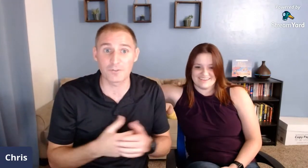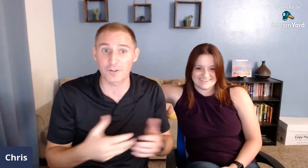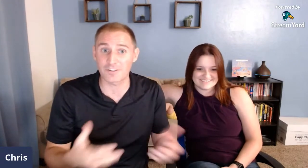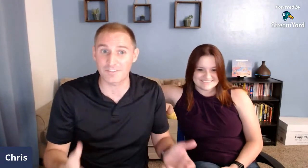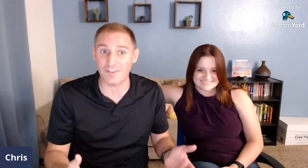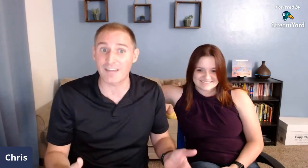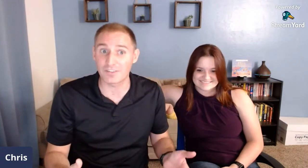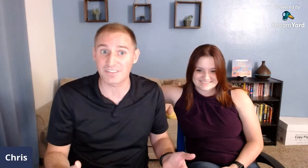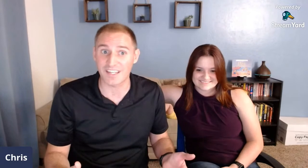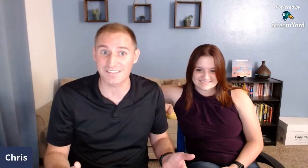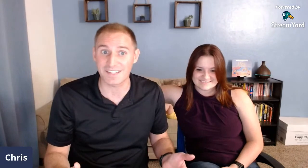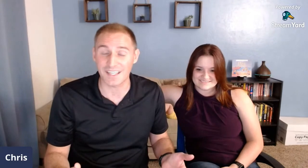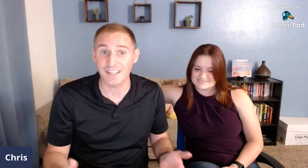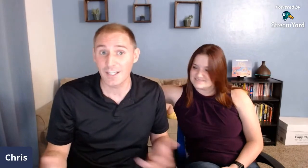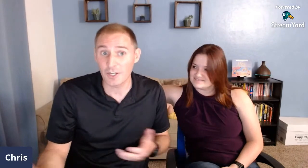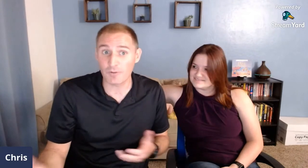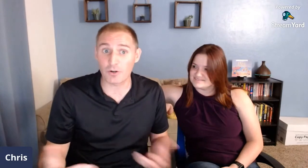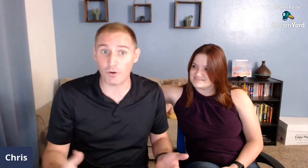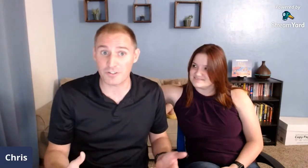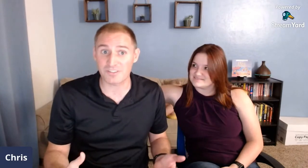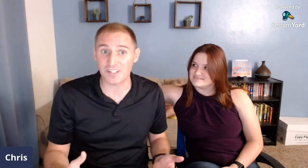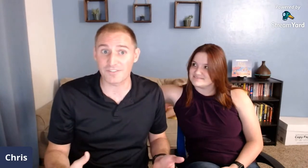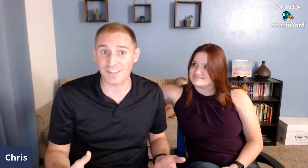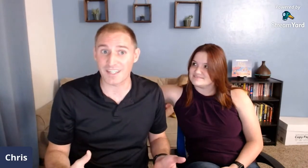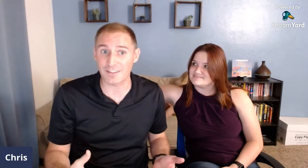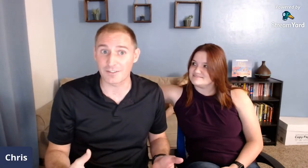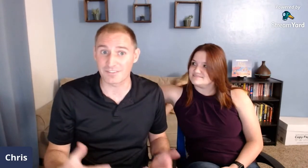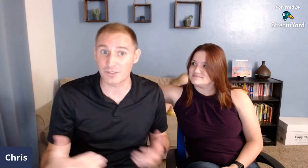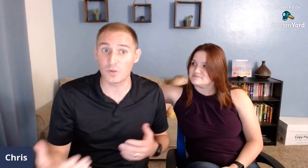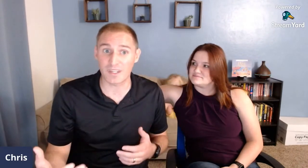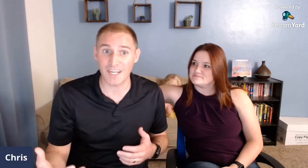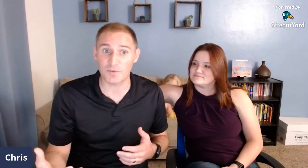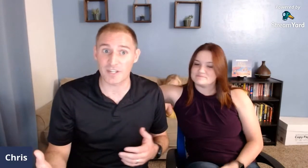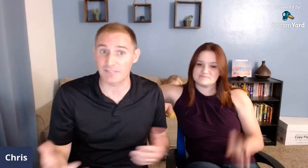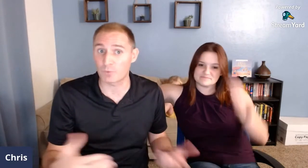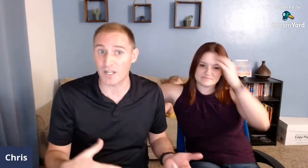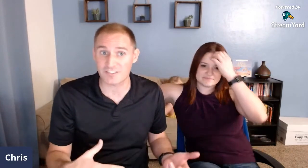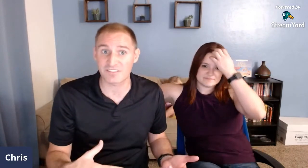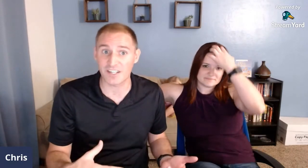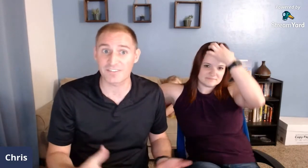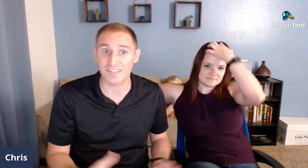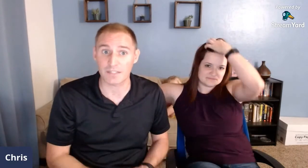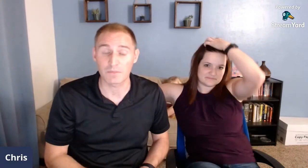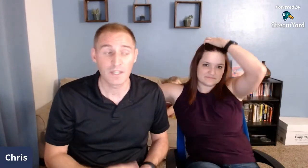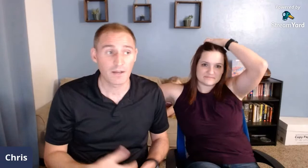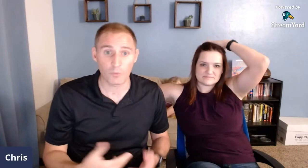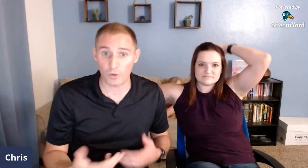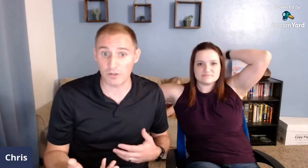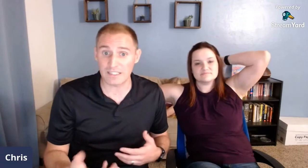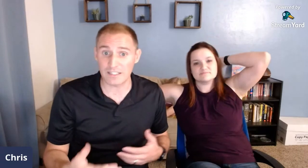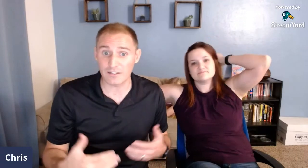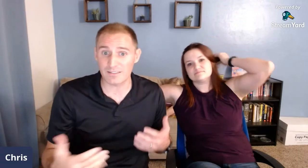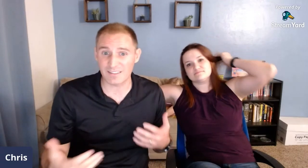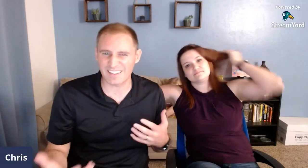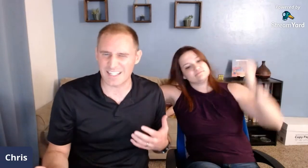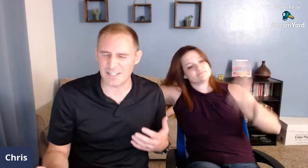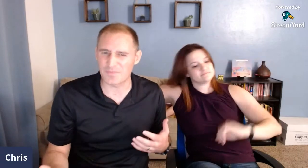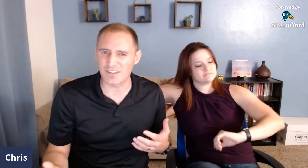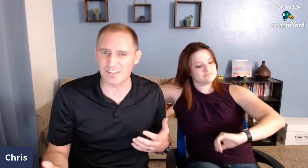Maybe if you learned 5 new signs today, record yourself signing those to a camera and watch yourself sign them. Were you